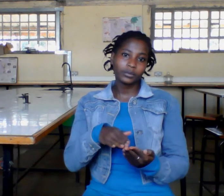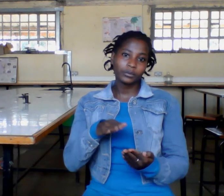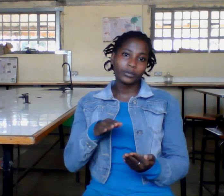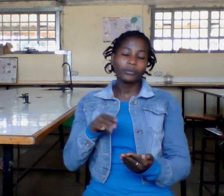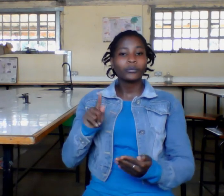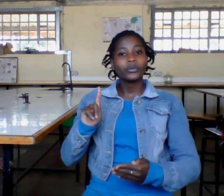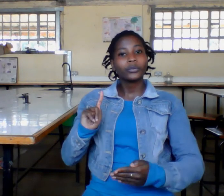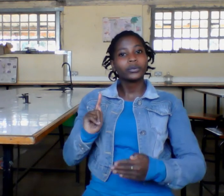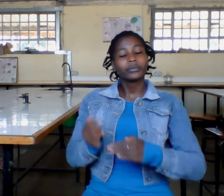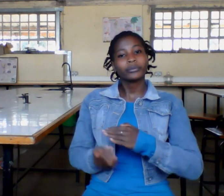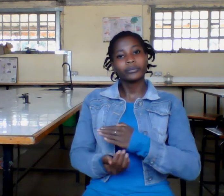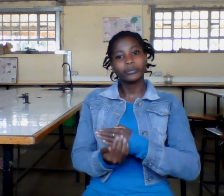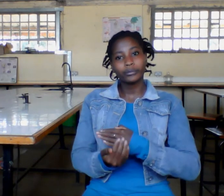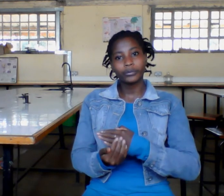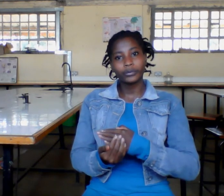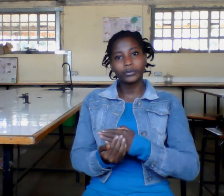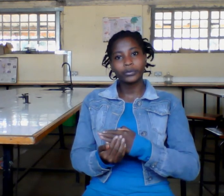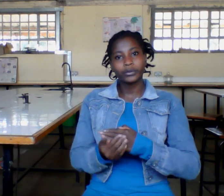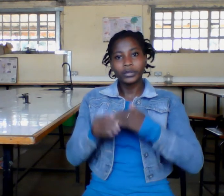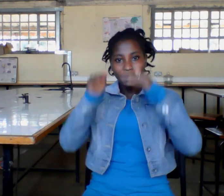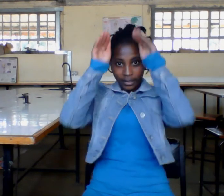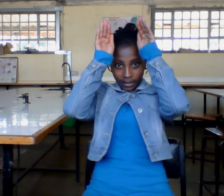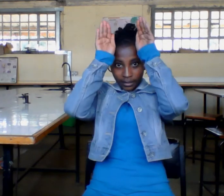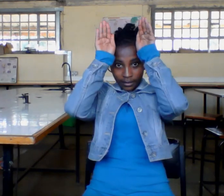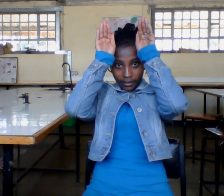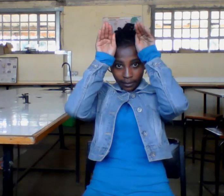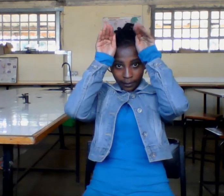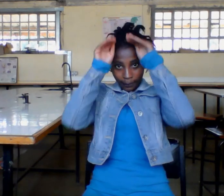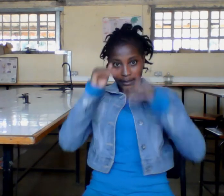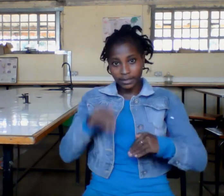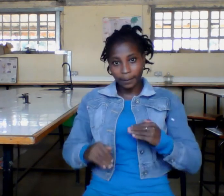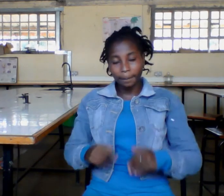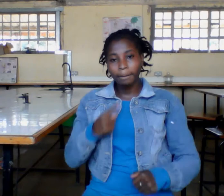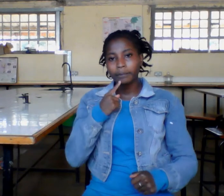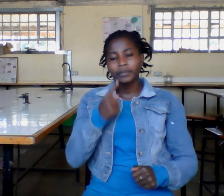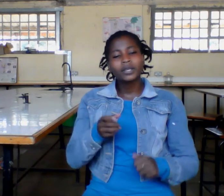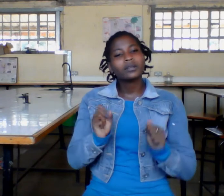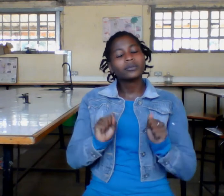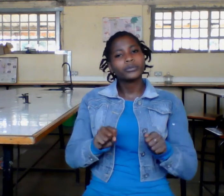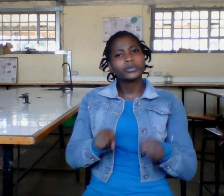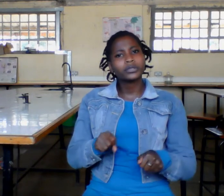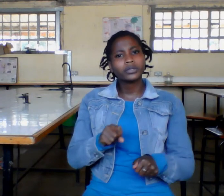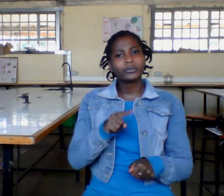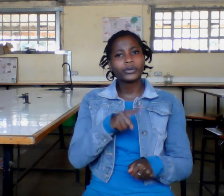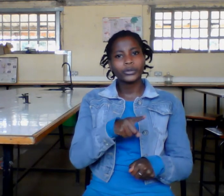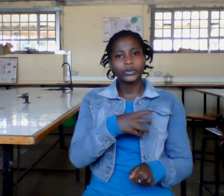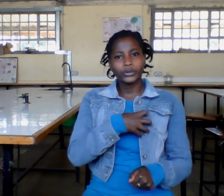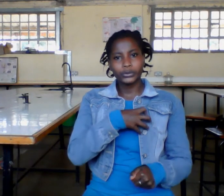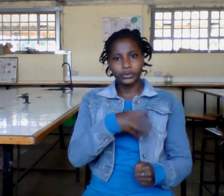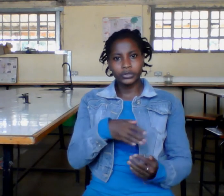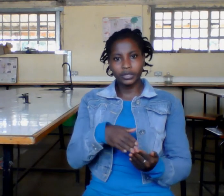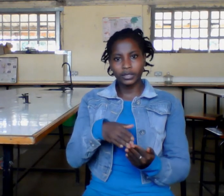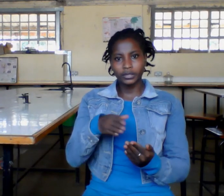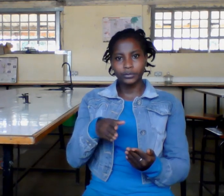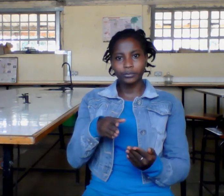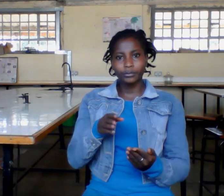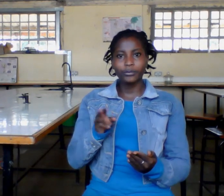morning, Rabbit said to Hyena, "You can get richer than you are now. We can trade leathers, but to start off the